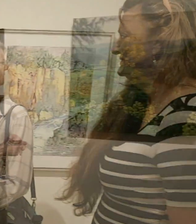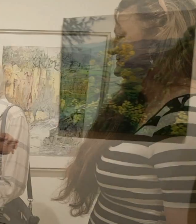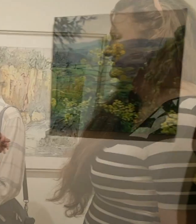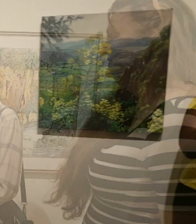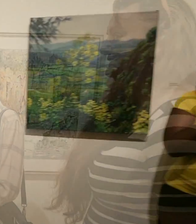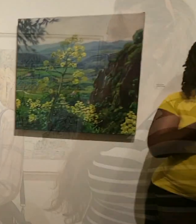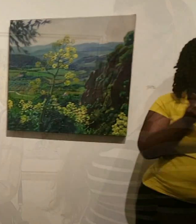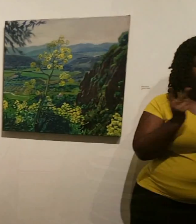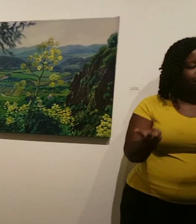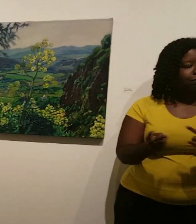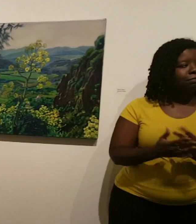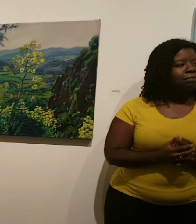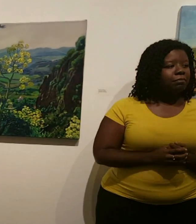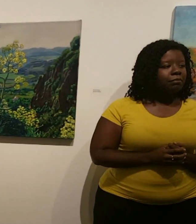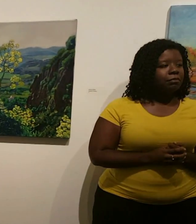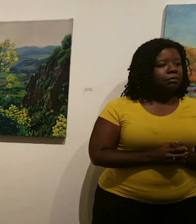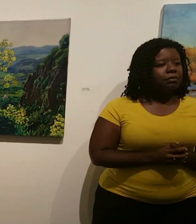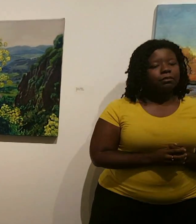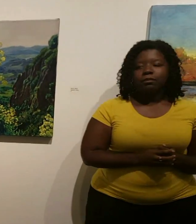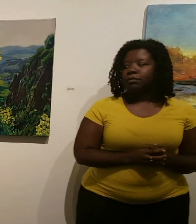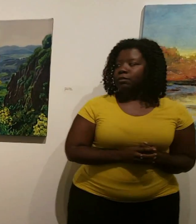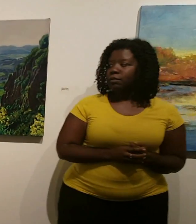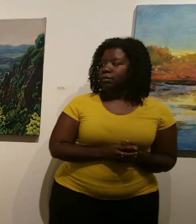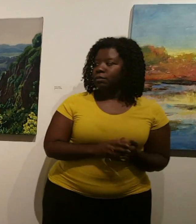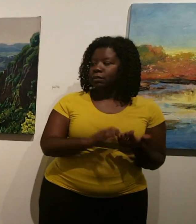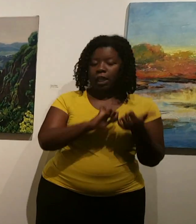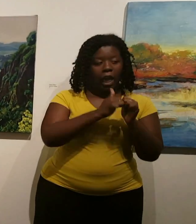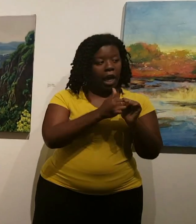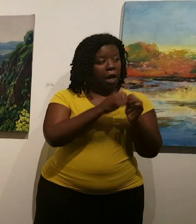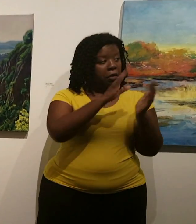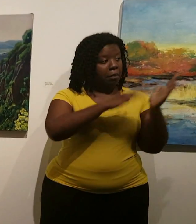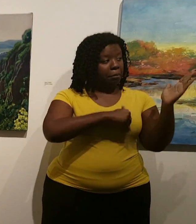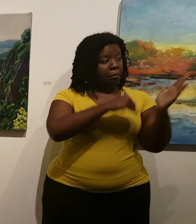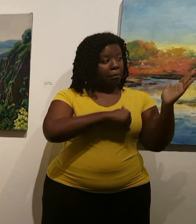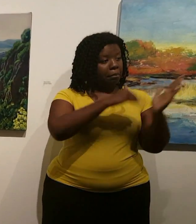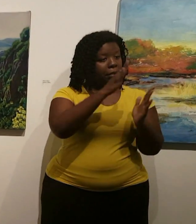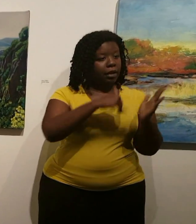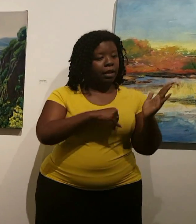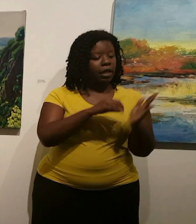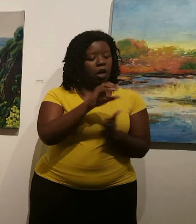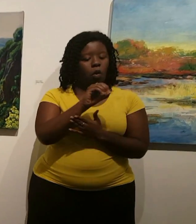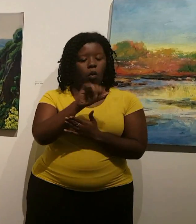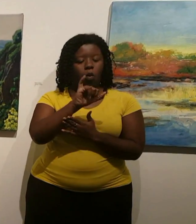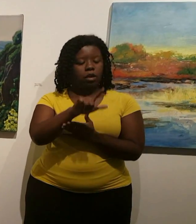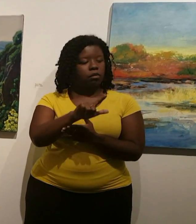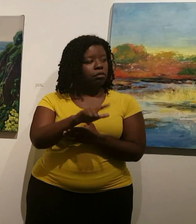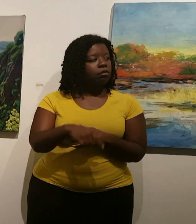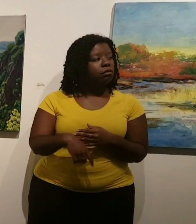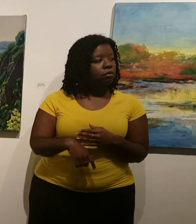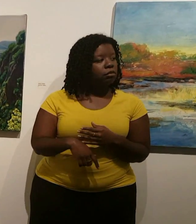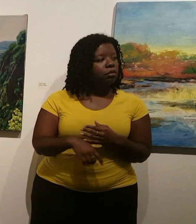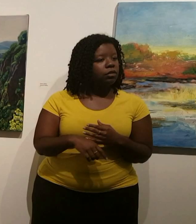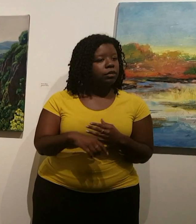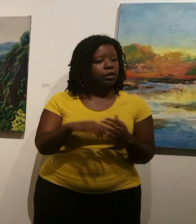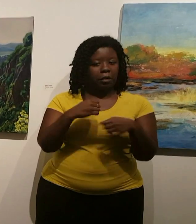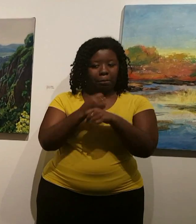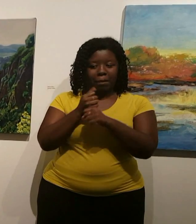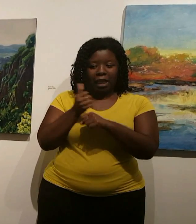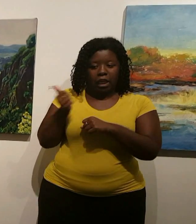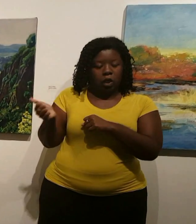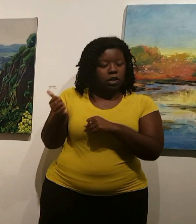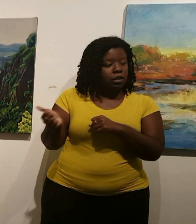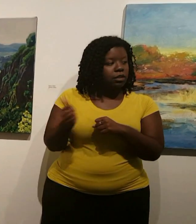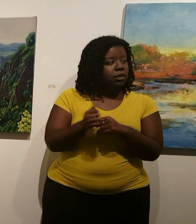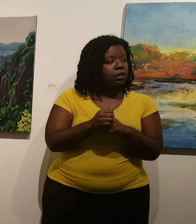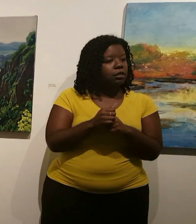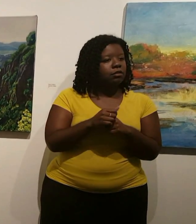I 1960. went on So how do I paint? I paint in oils. I make my own paint from scratch. I work